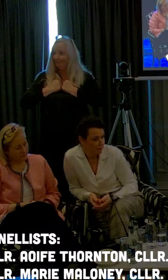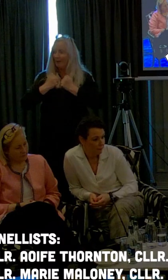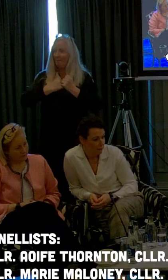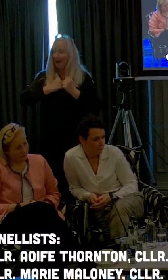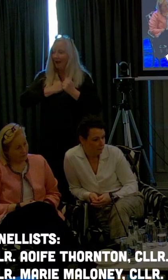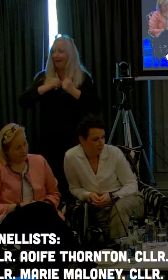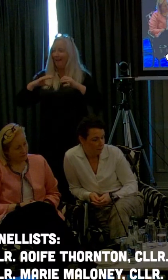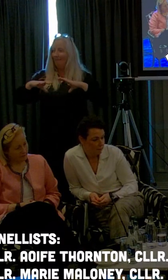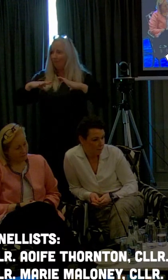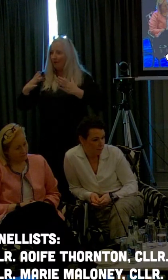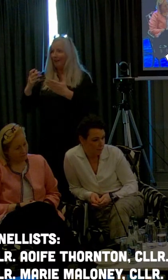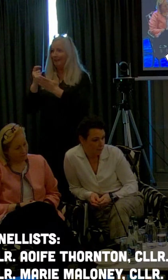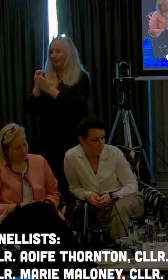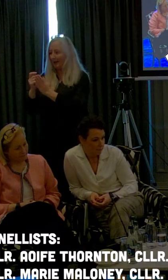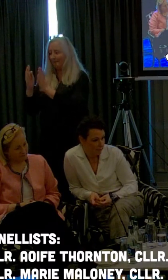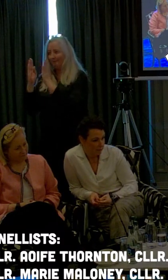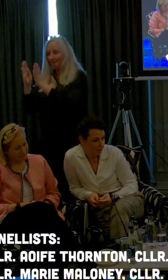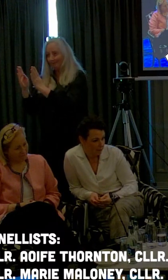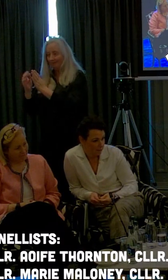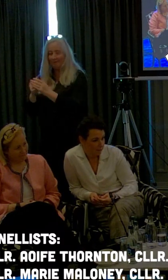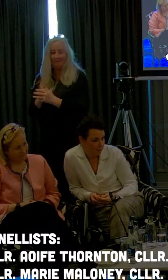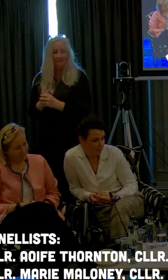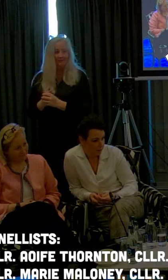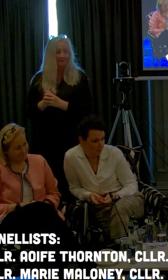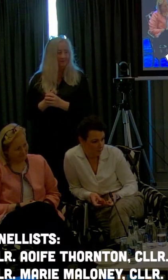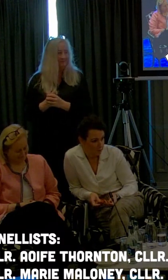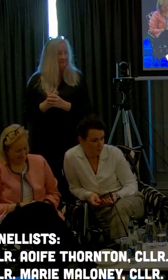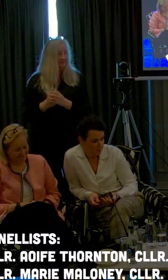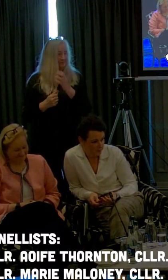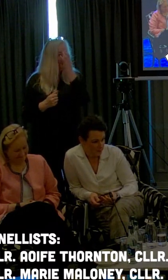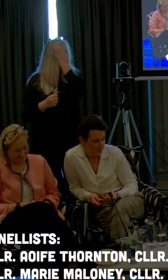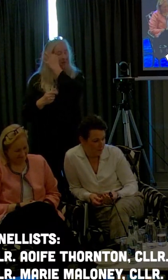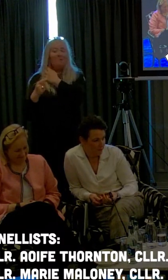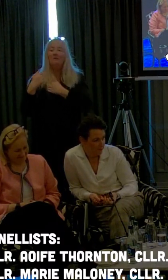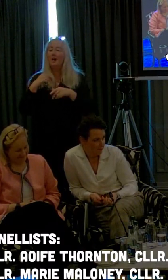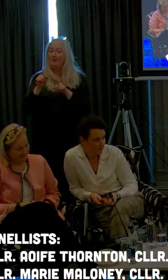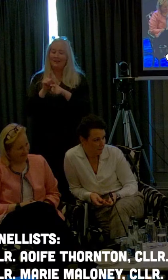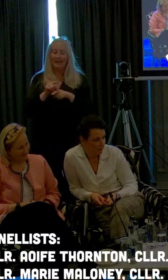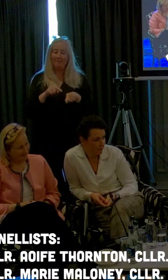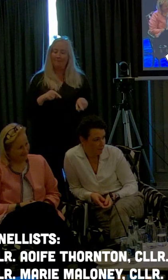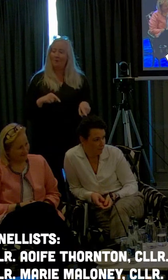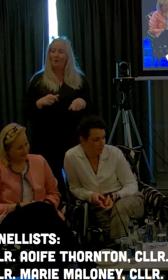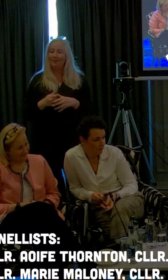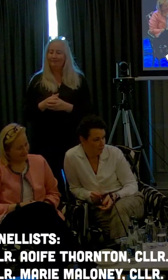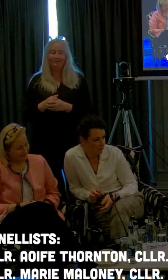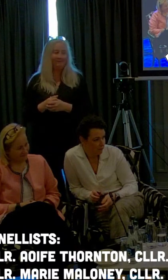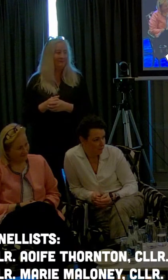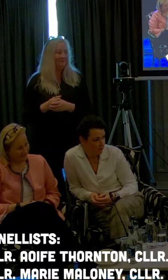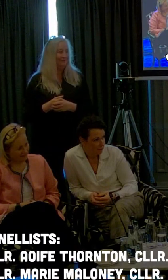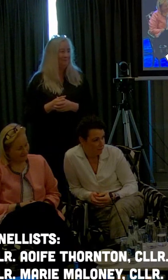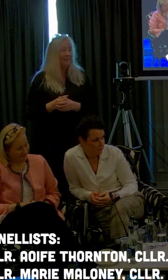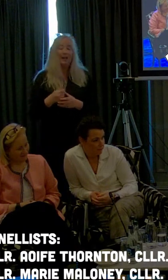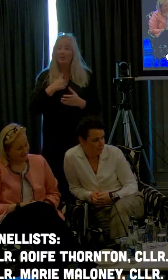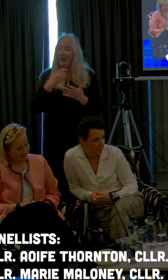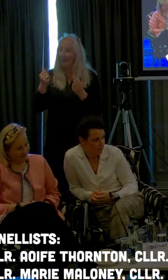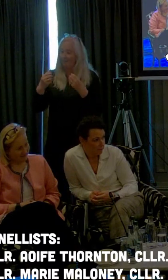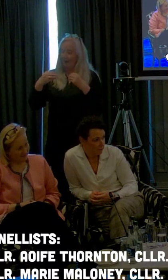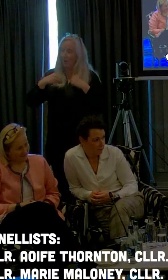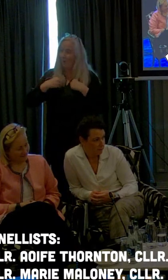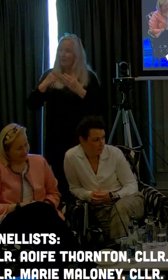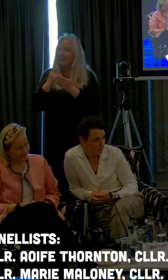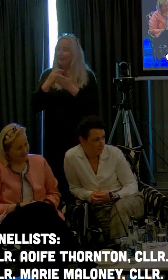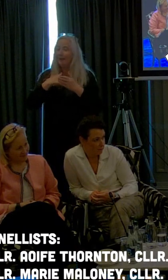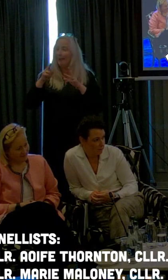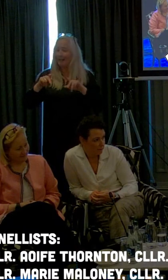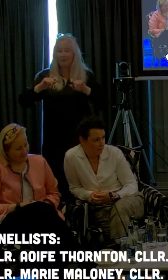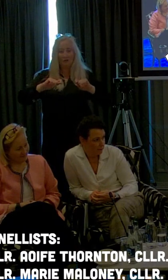book recommendations with Norma at the end, because we're both readers, and that's my time. I can shut everything off